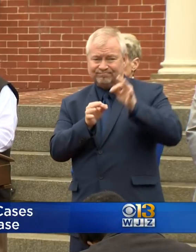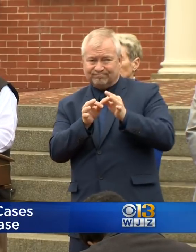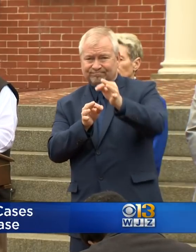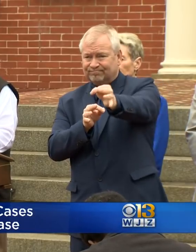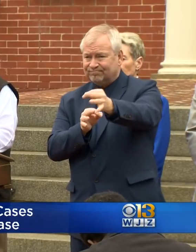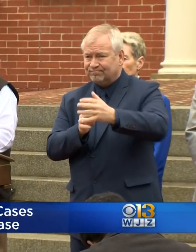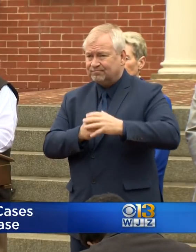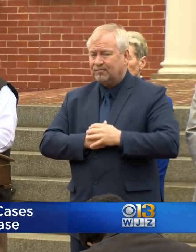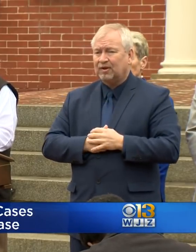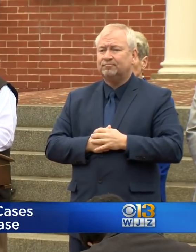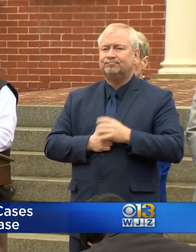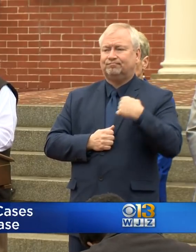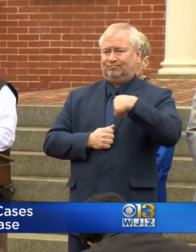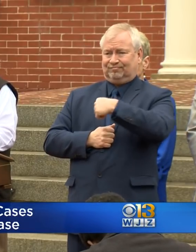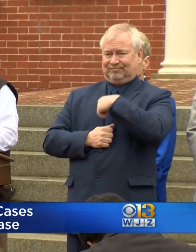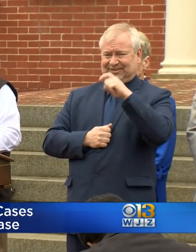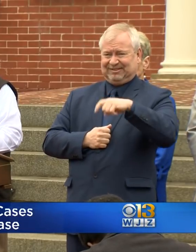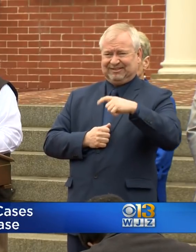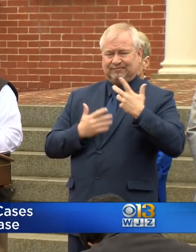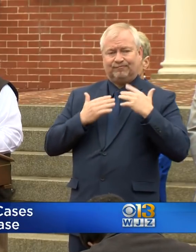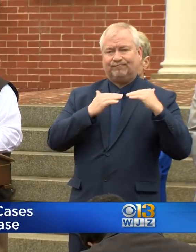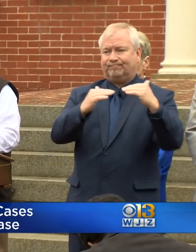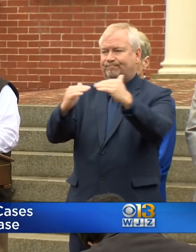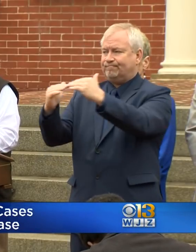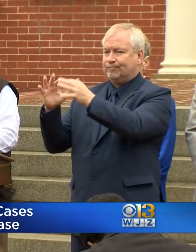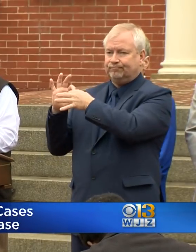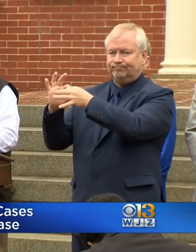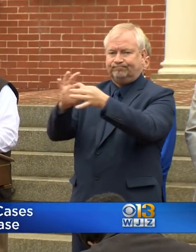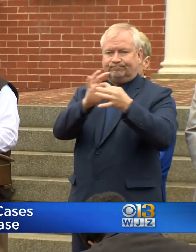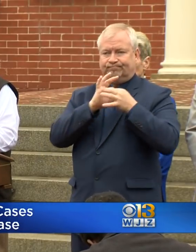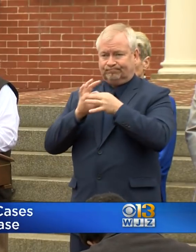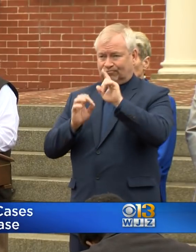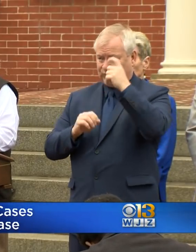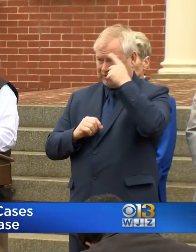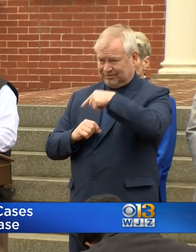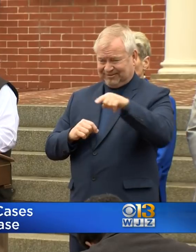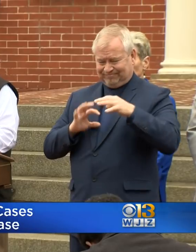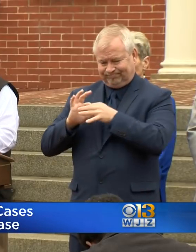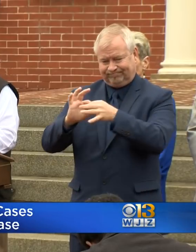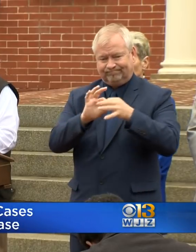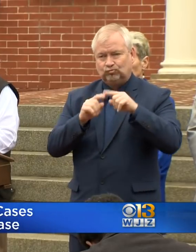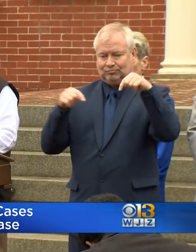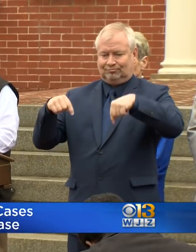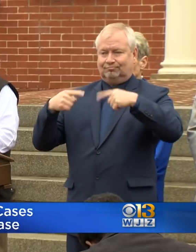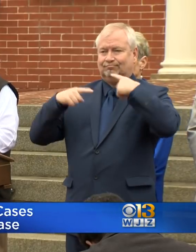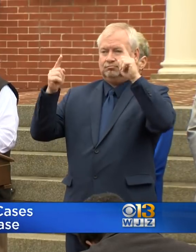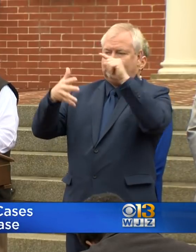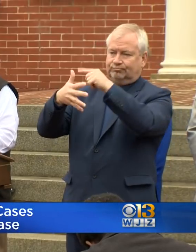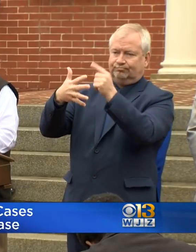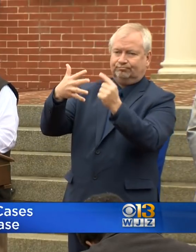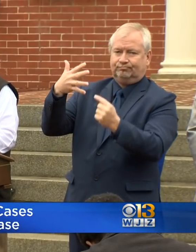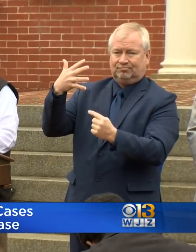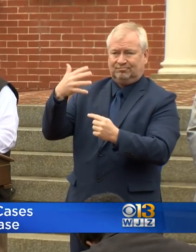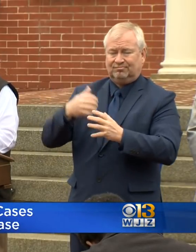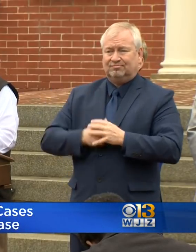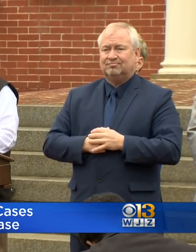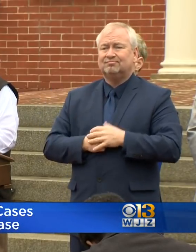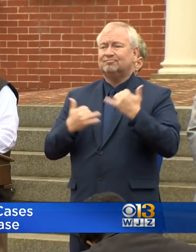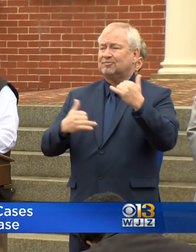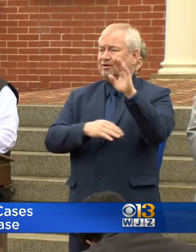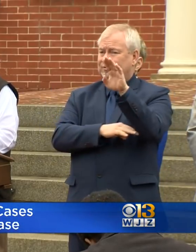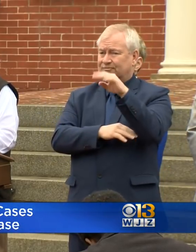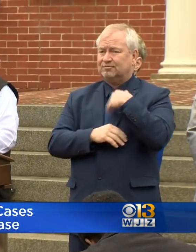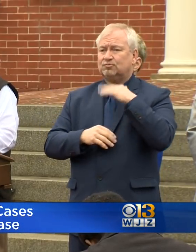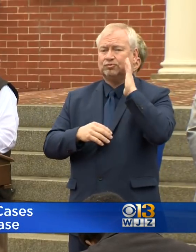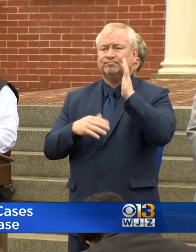government working together to get through this crisis. Later today, I will be